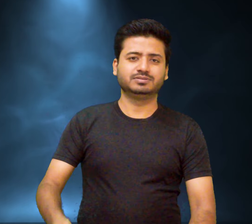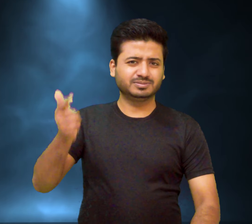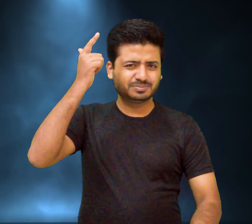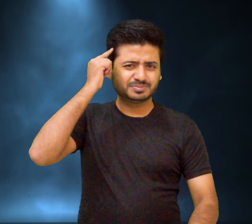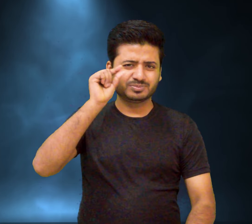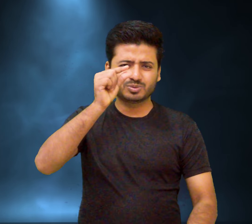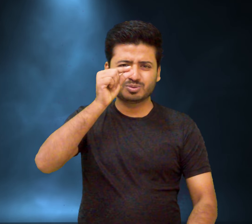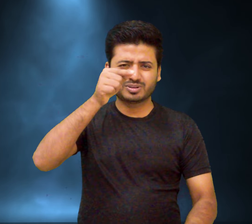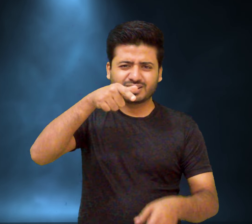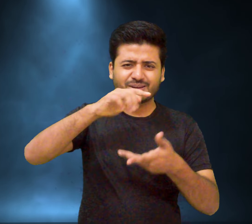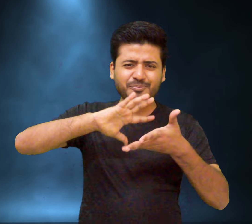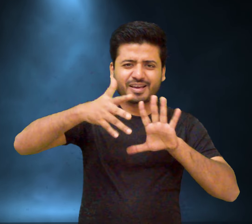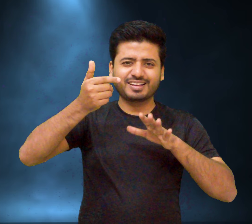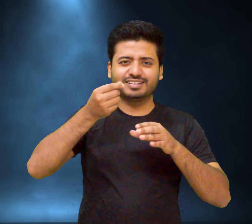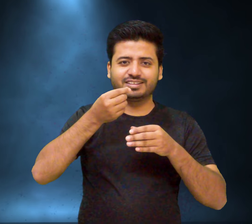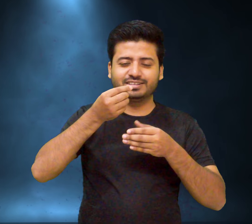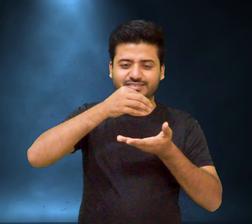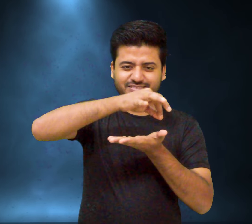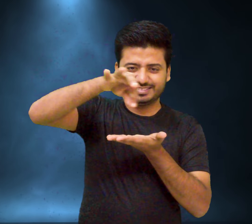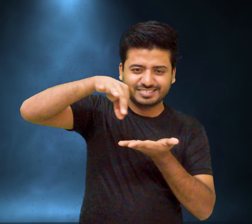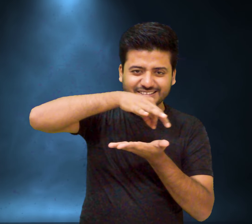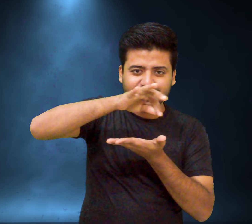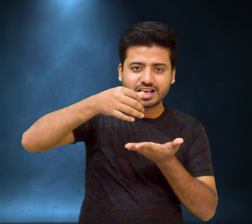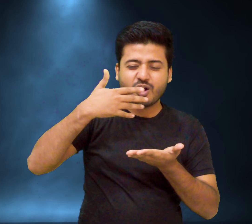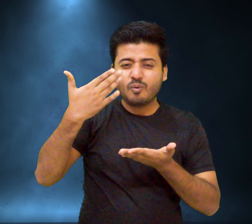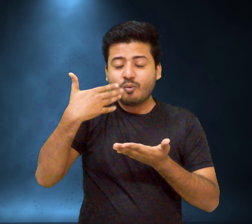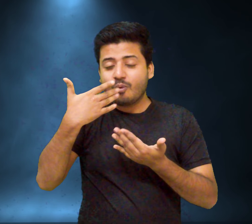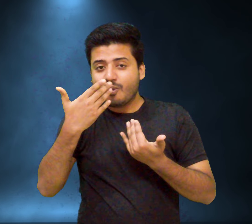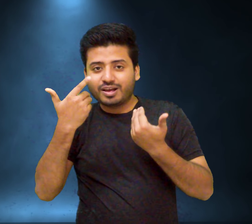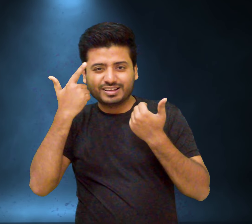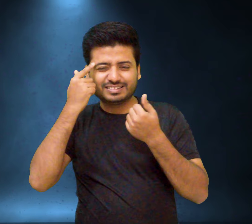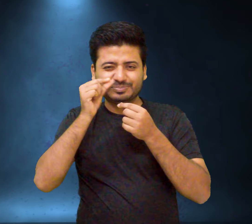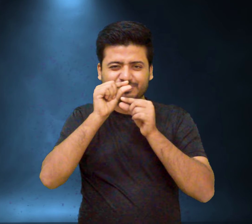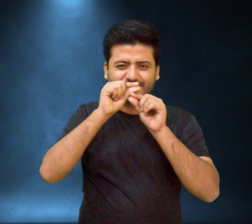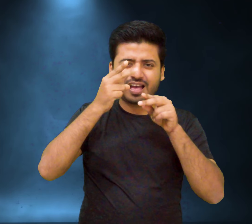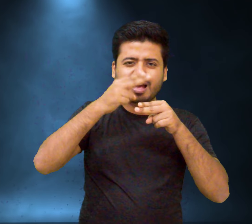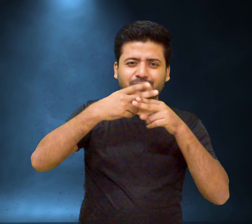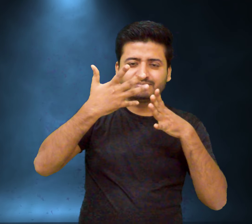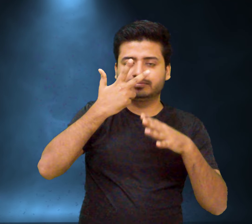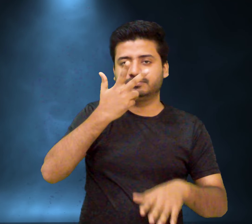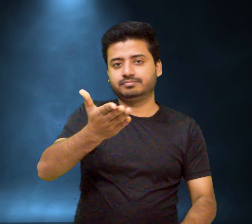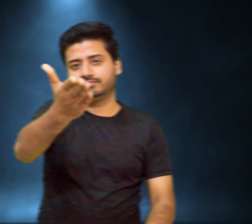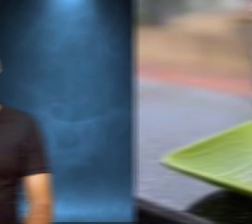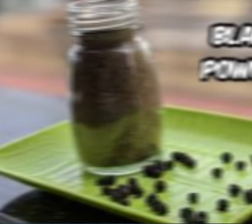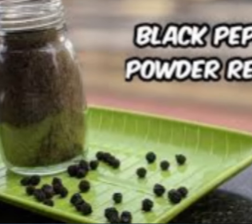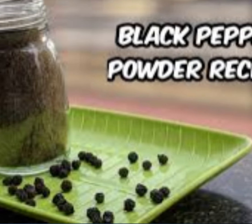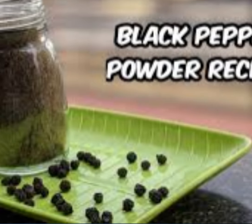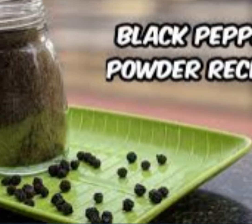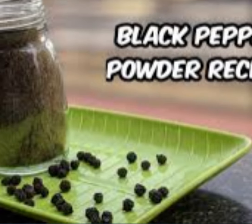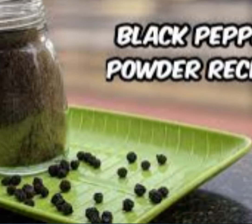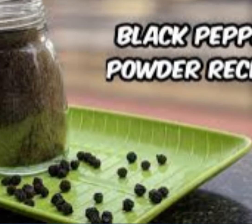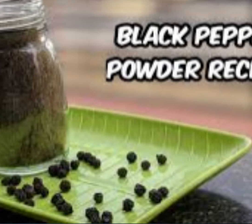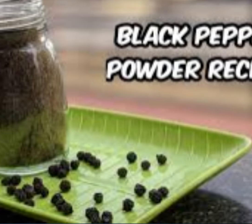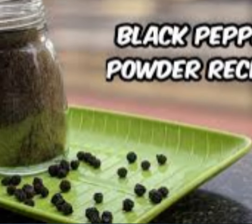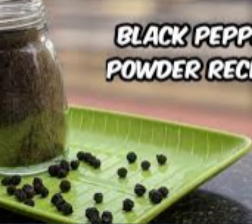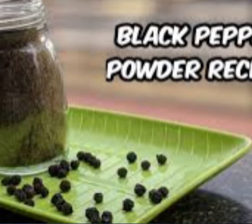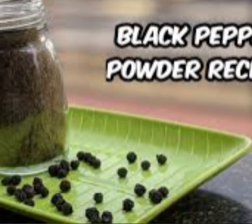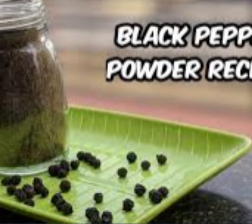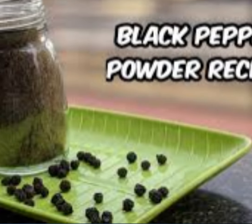test if black pepper powder is real, you can use simple water tests to check for common adulterants like sawdust or papaya seed powder.